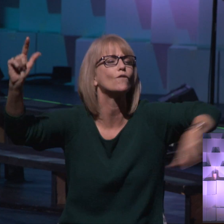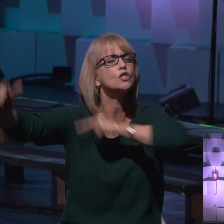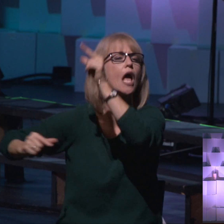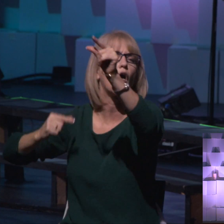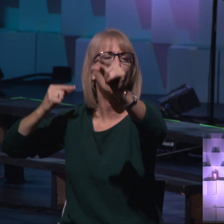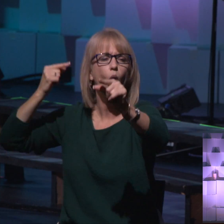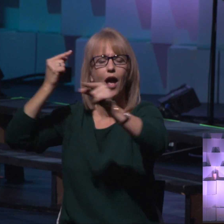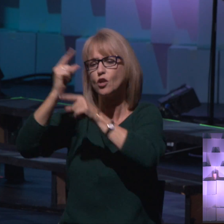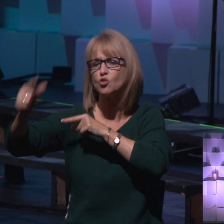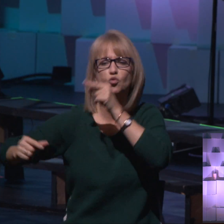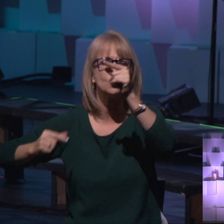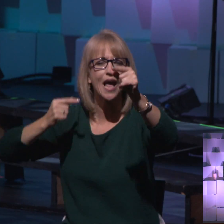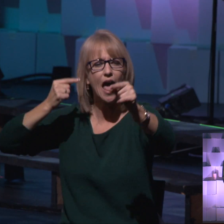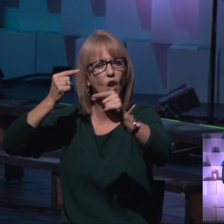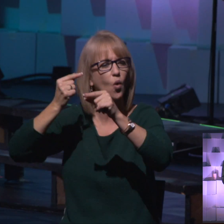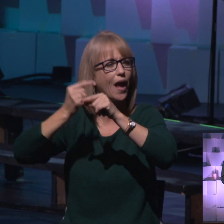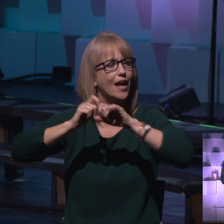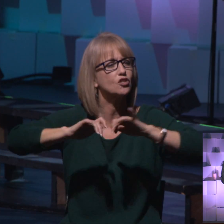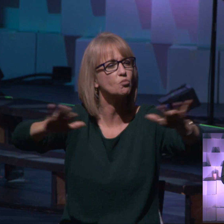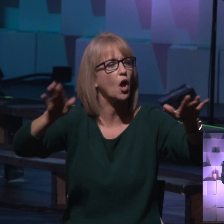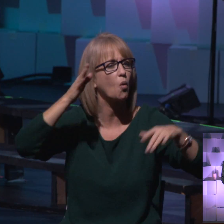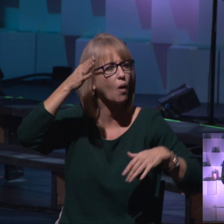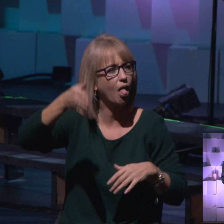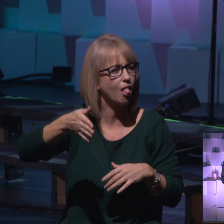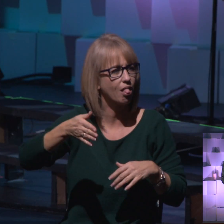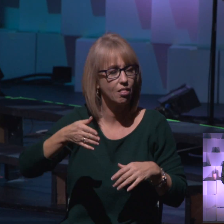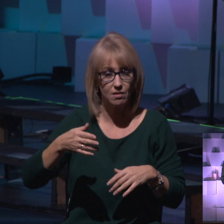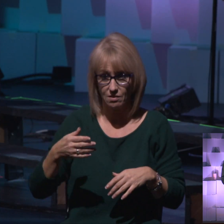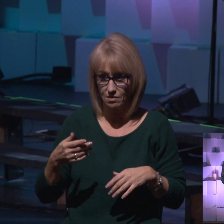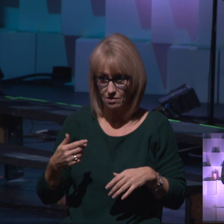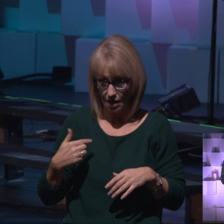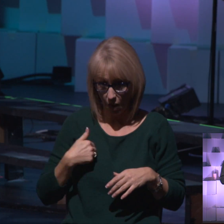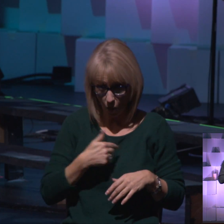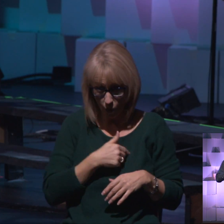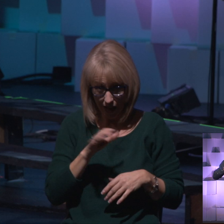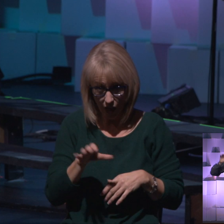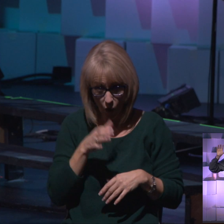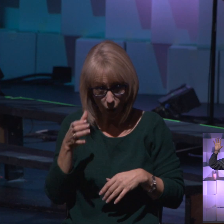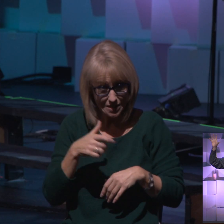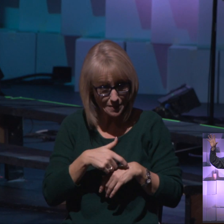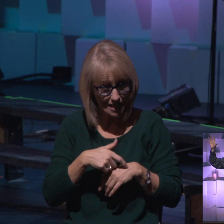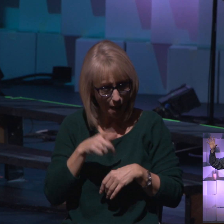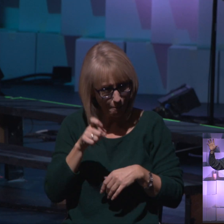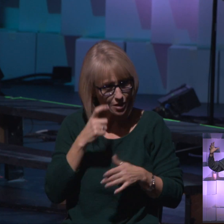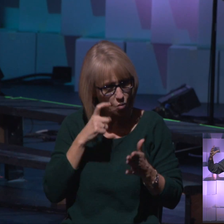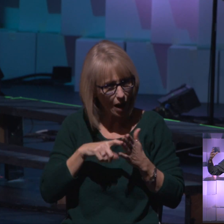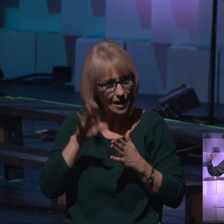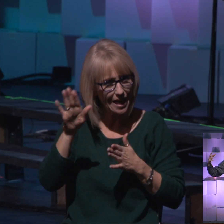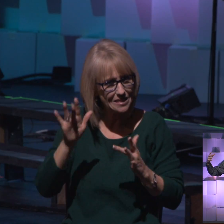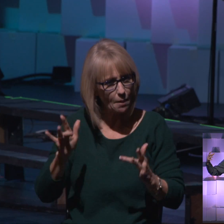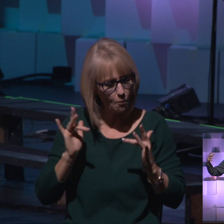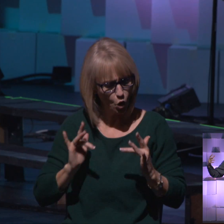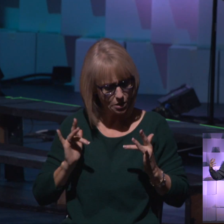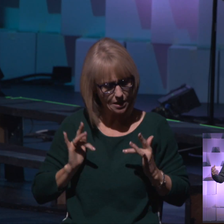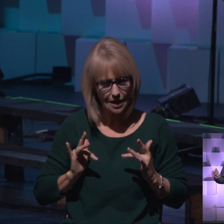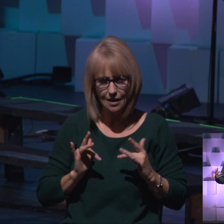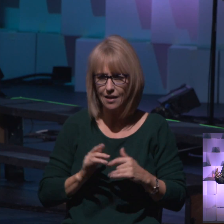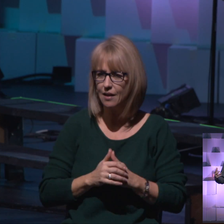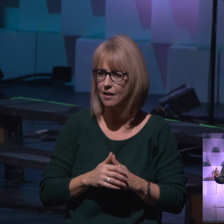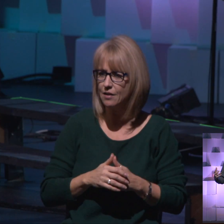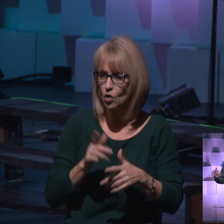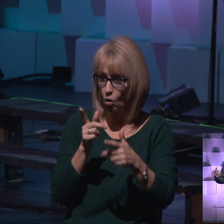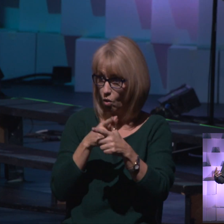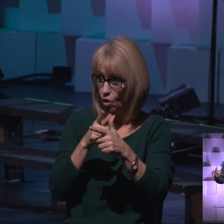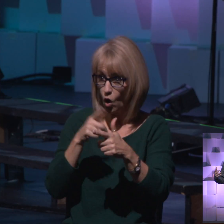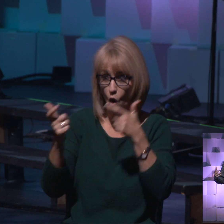generation. And at Christmas, we need to receive God's mercy. So we recognize his greatness. We recognize a humble state that